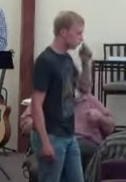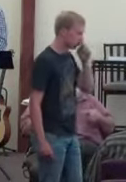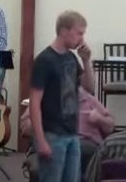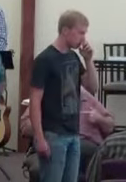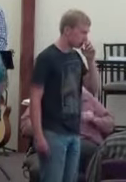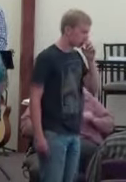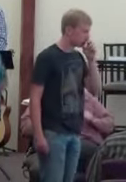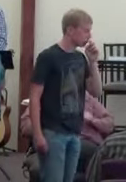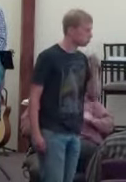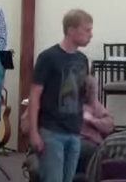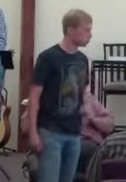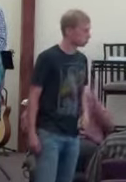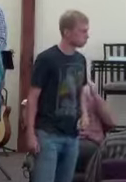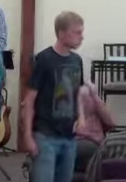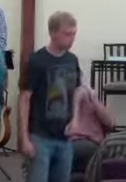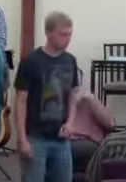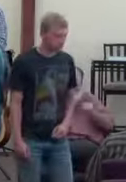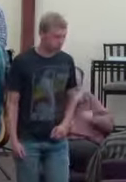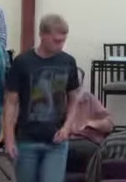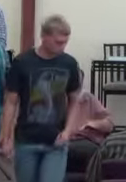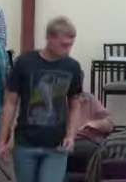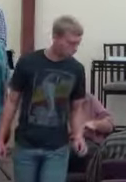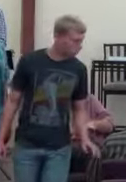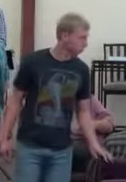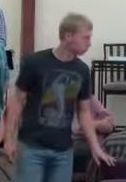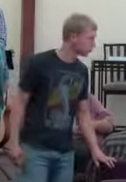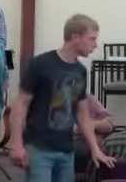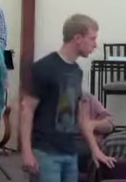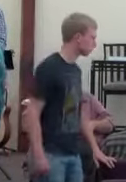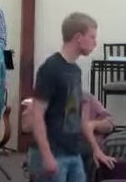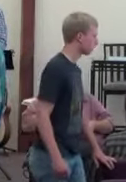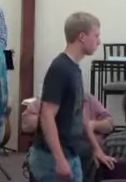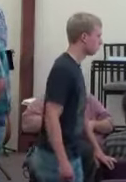powerless is almost devastating.